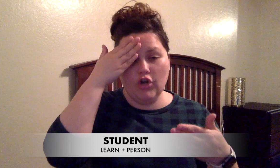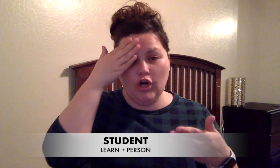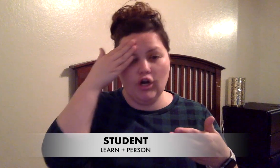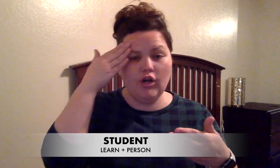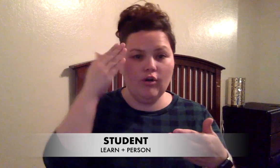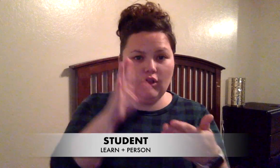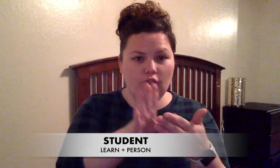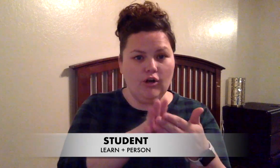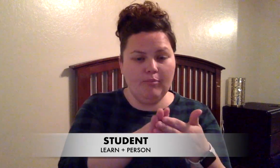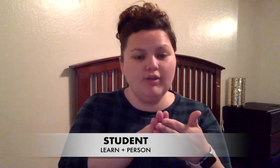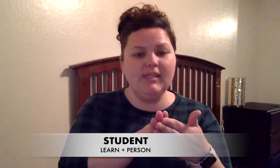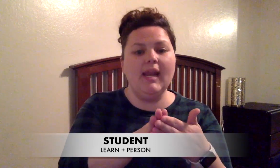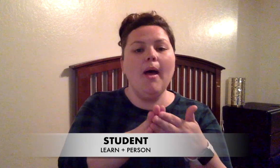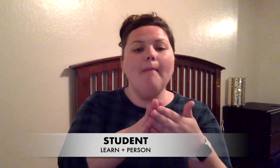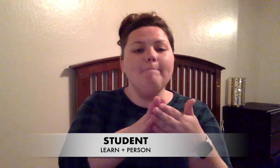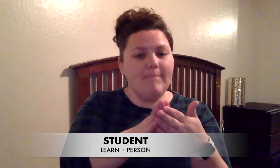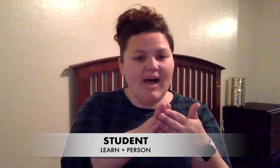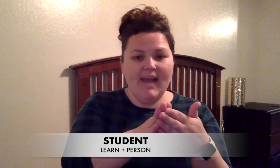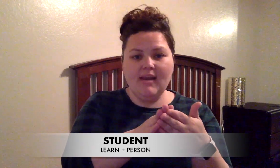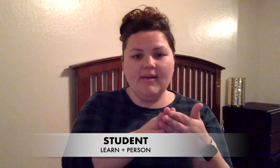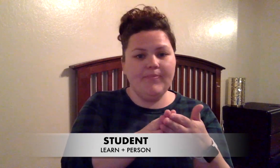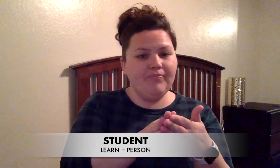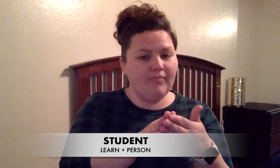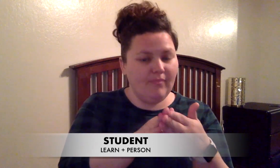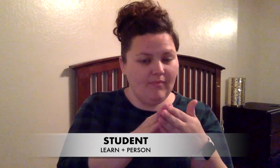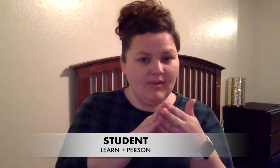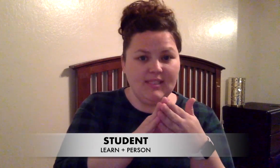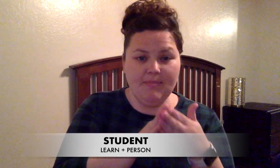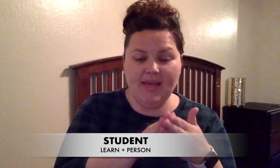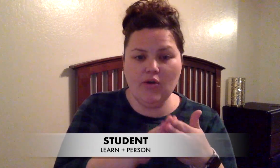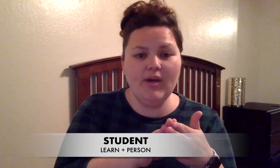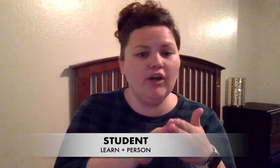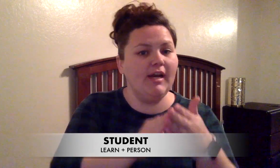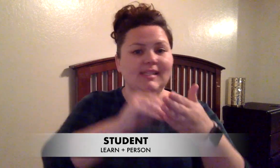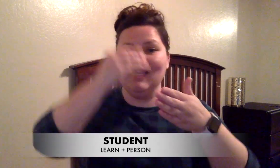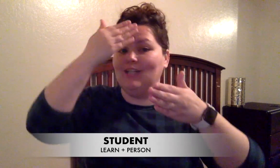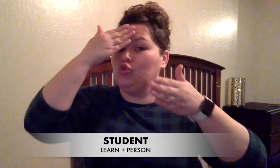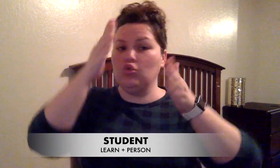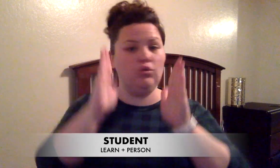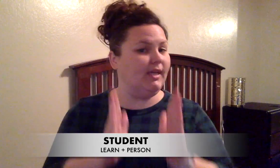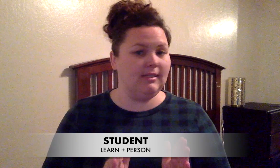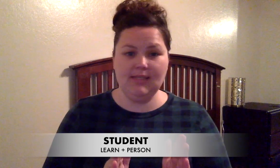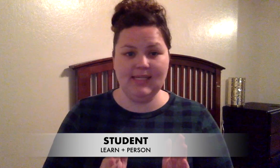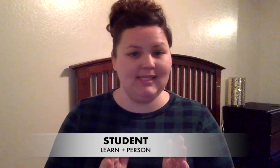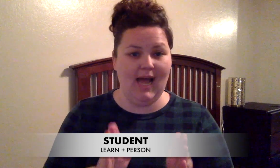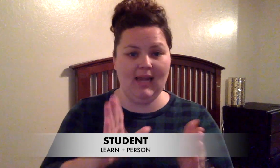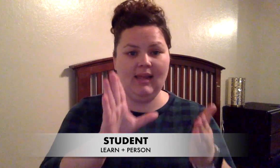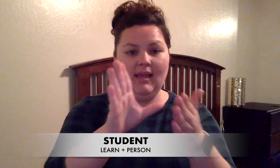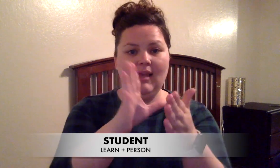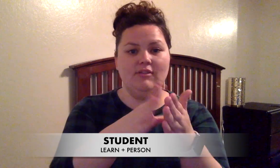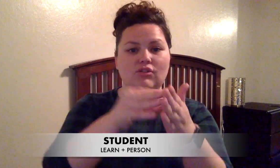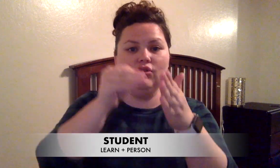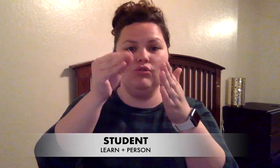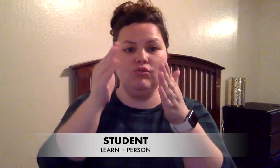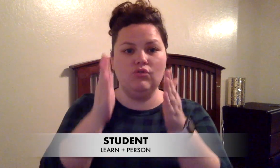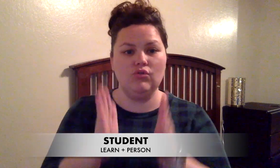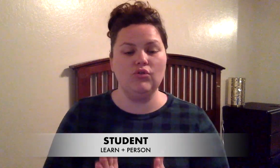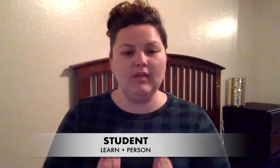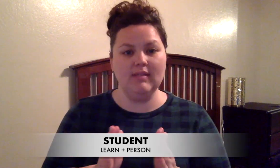learner. Learn person. But to make it quicker, it's not student. It's not student.